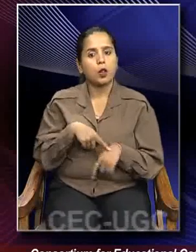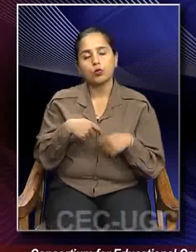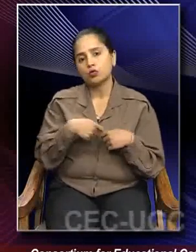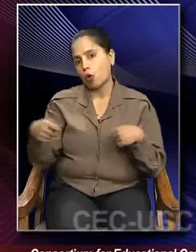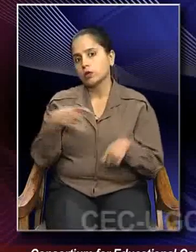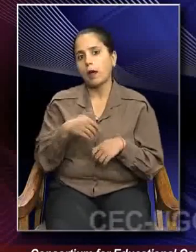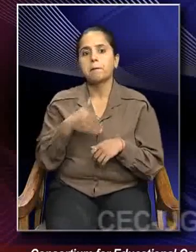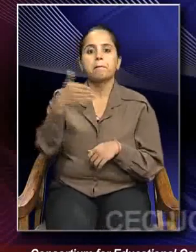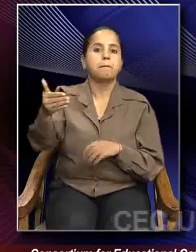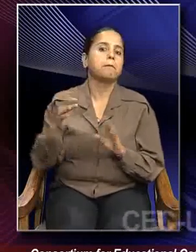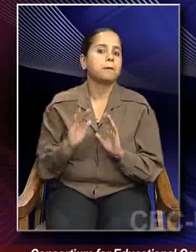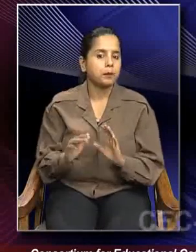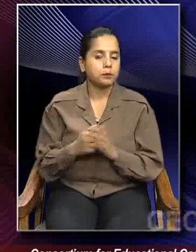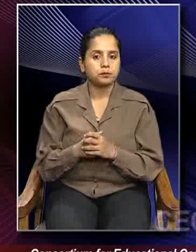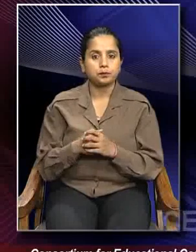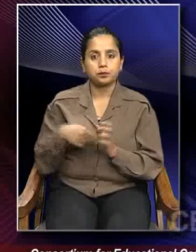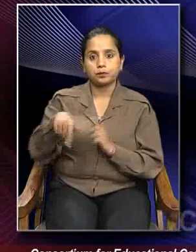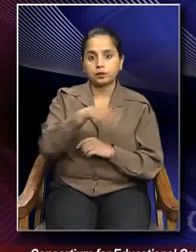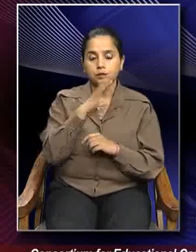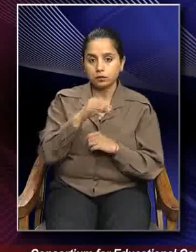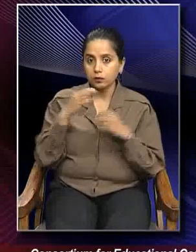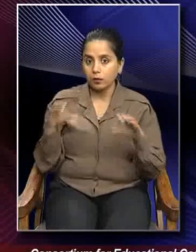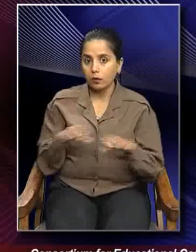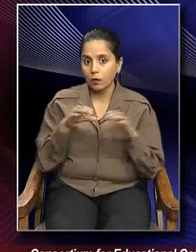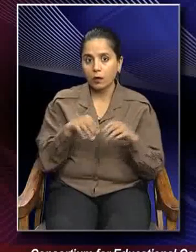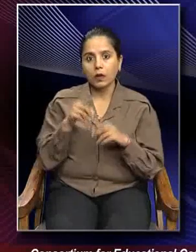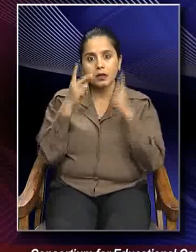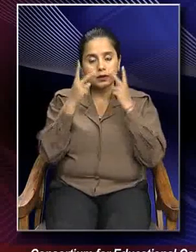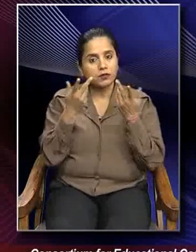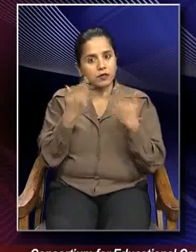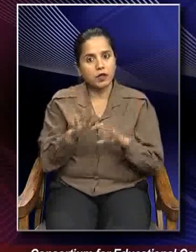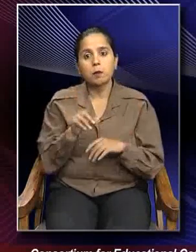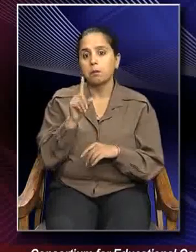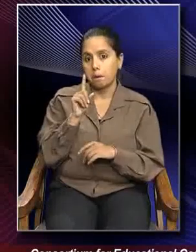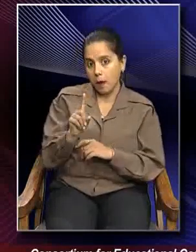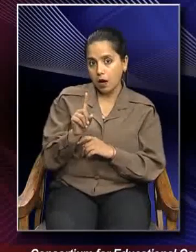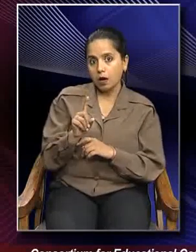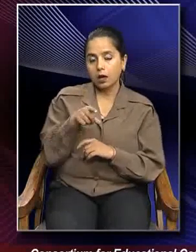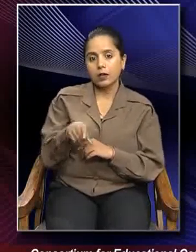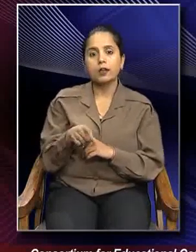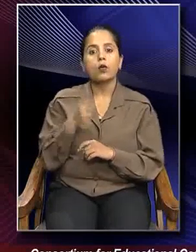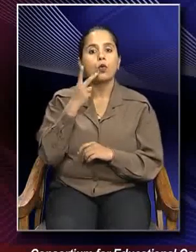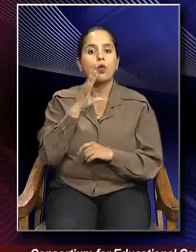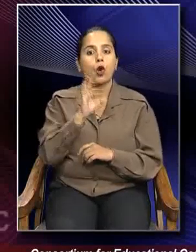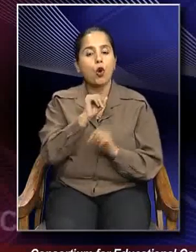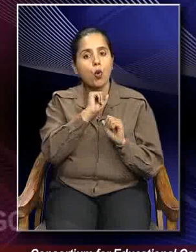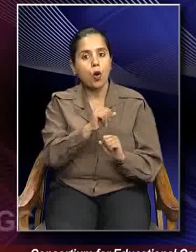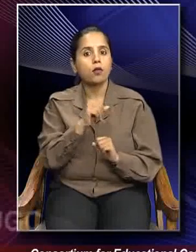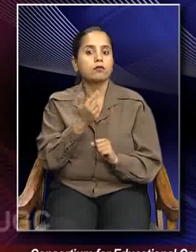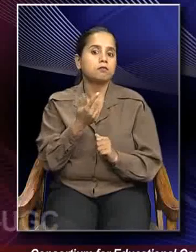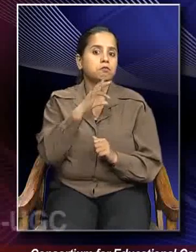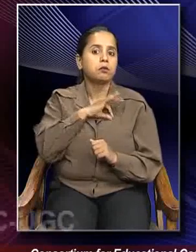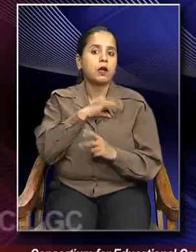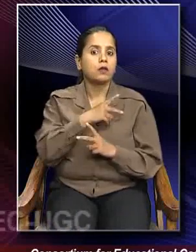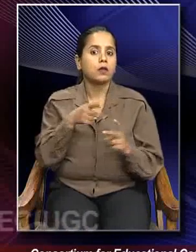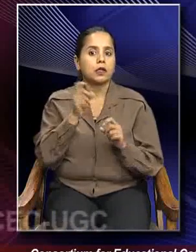time, when the action has already ceased, yet the fruits can